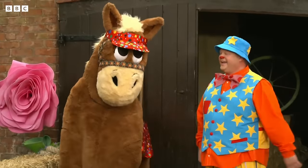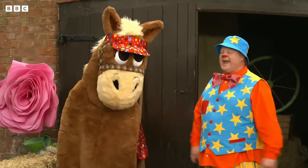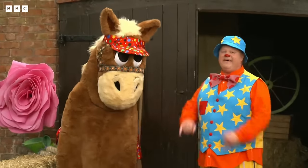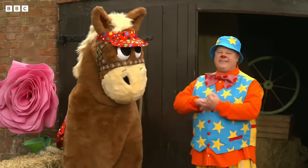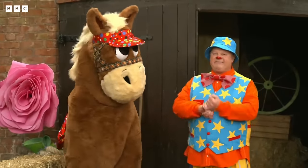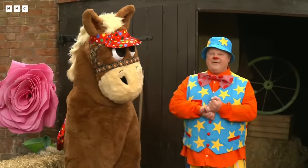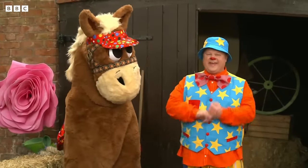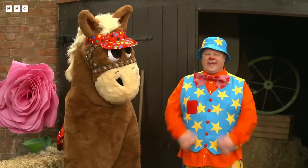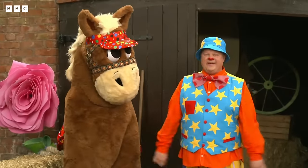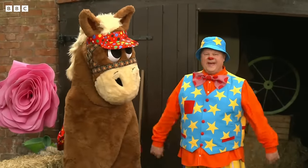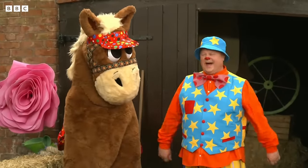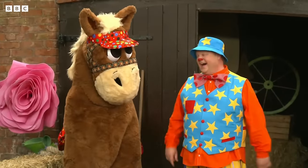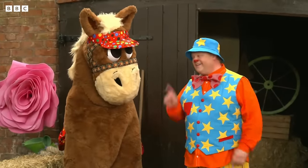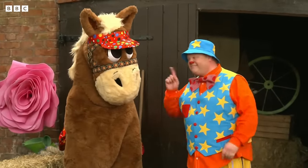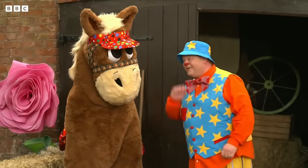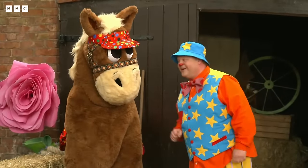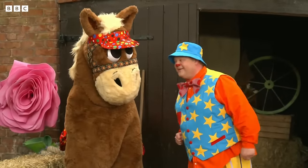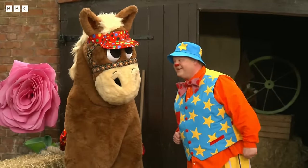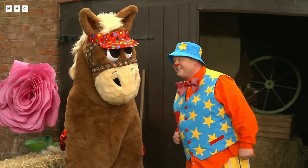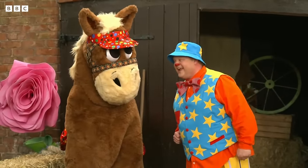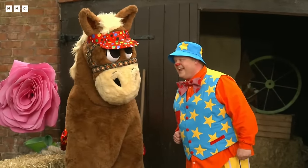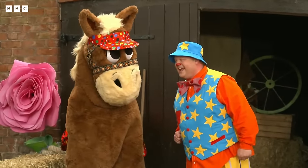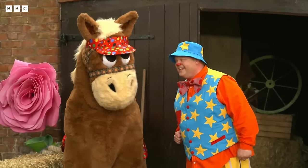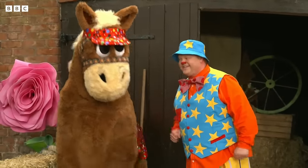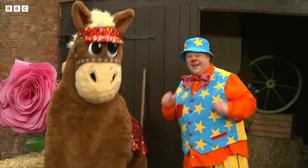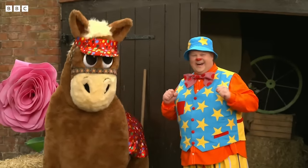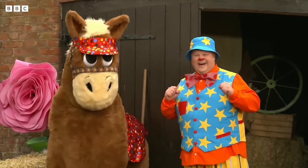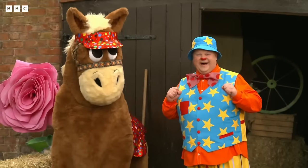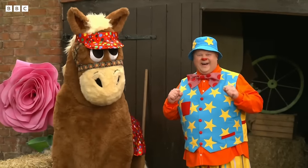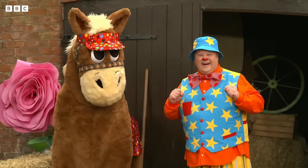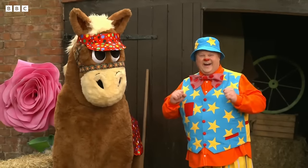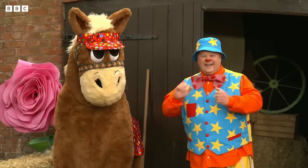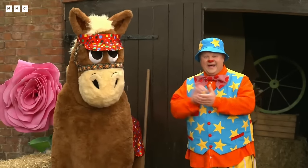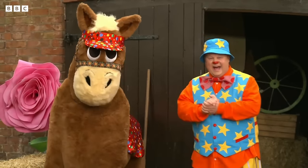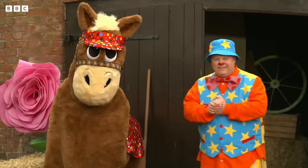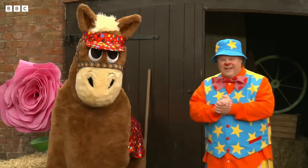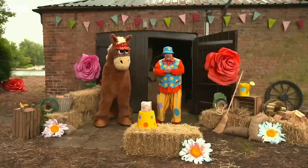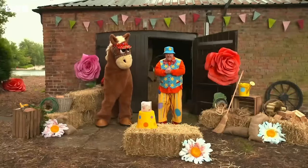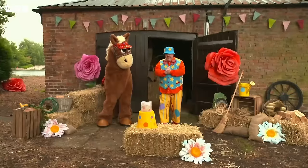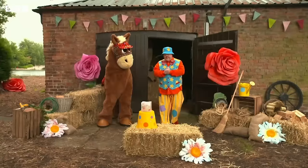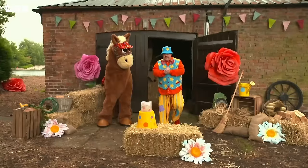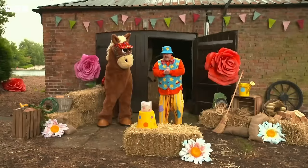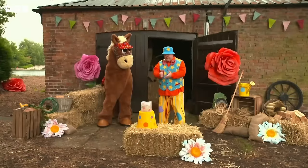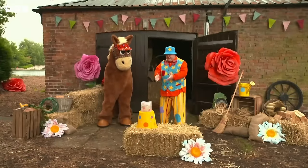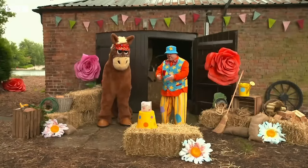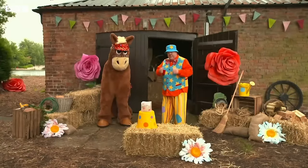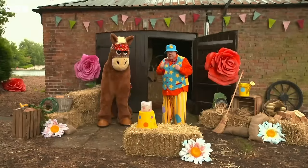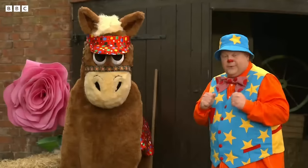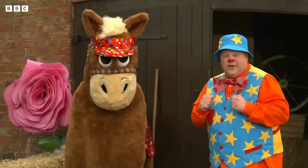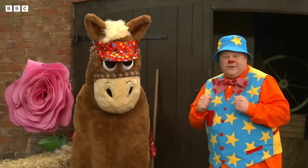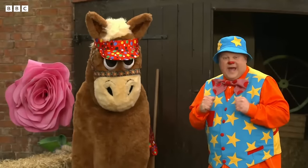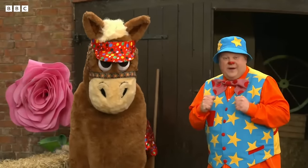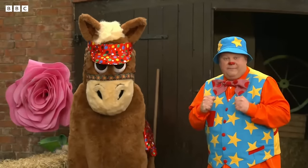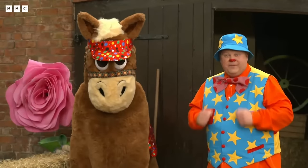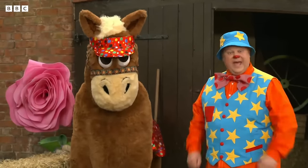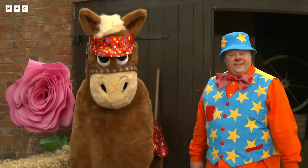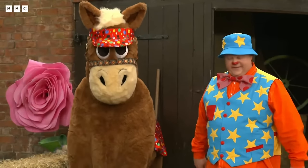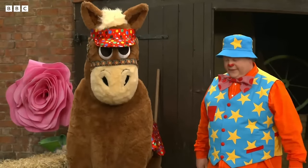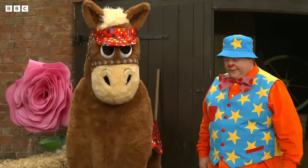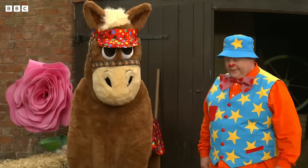Now, Spotty, I've brought you a treat. Have a look at this. This will cool you down. It's a